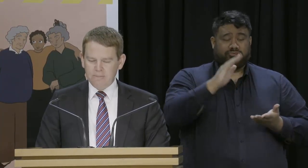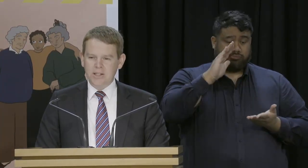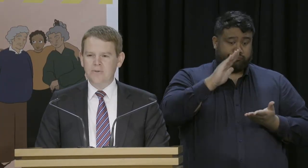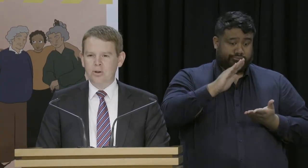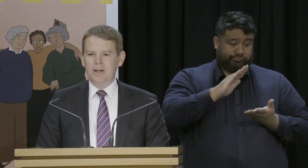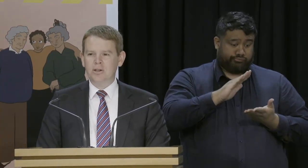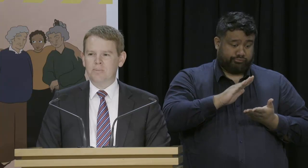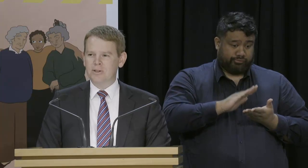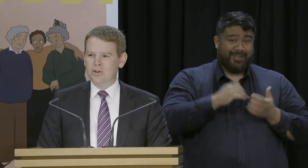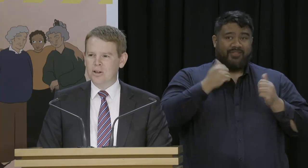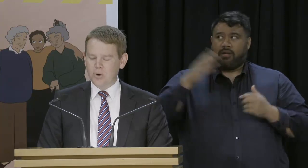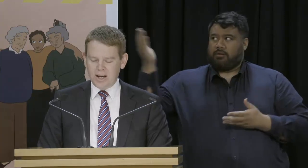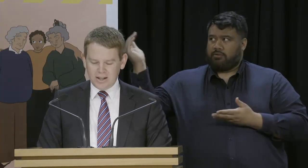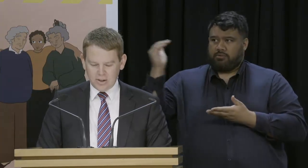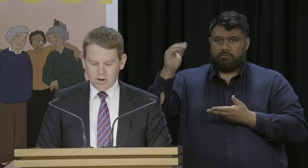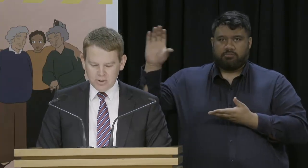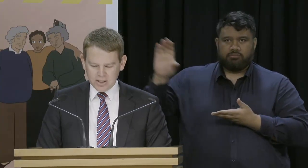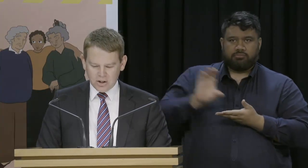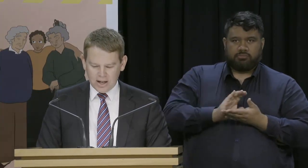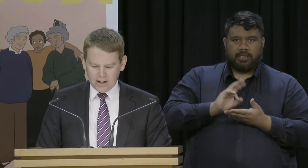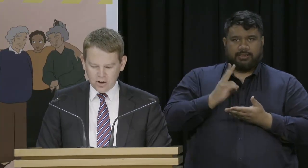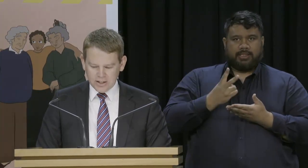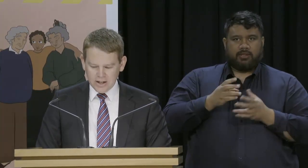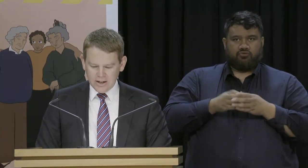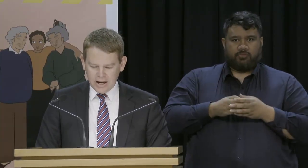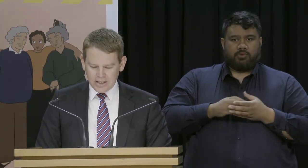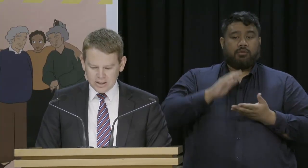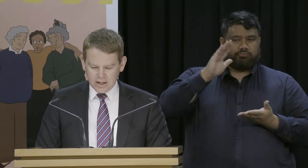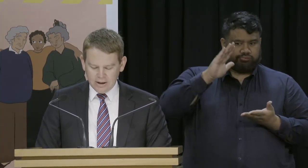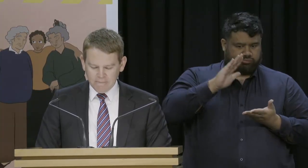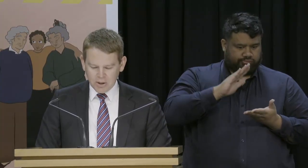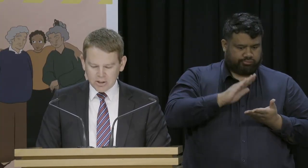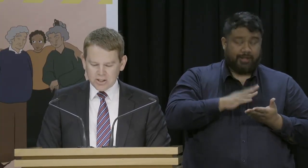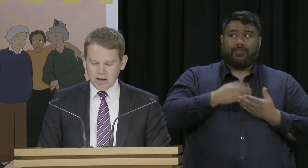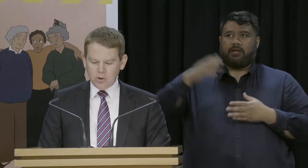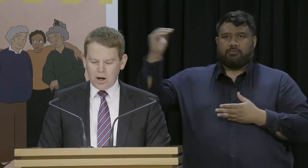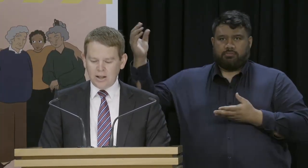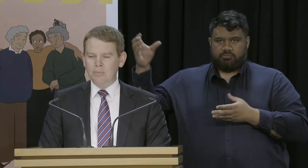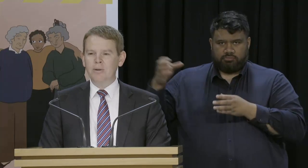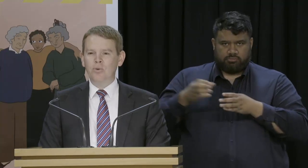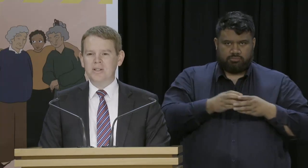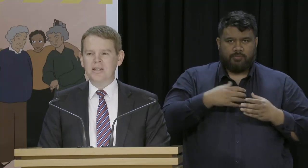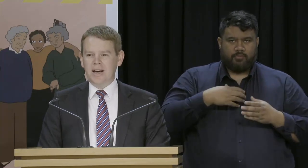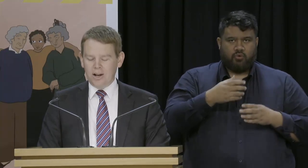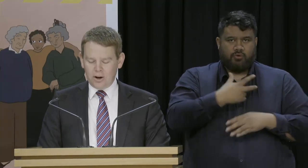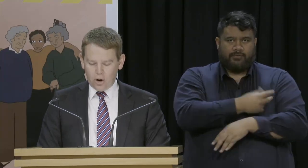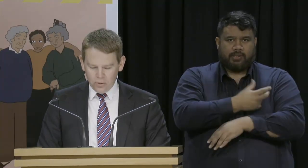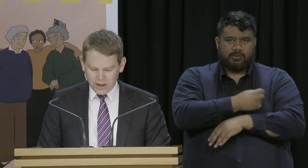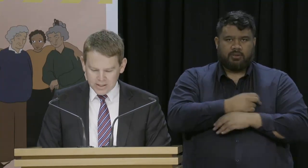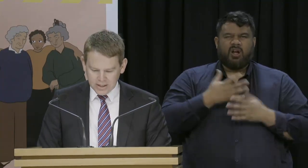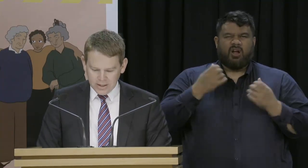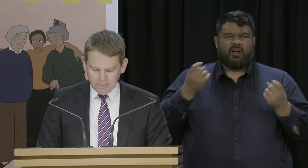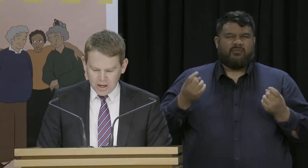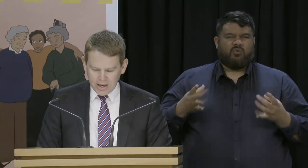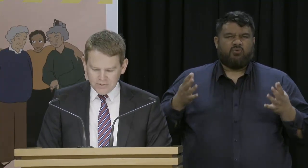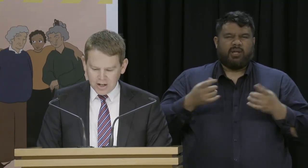July. That's very much the position that we are in at the moment, as I outlined yesterday. But just to give you a little bit more detail on